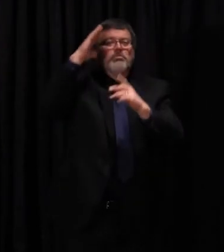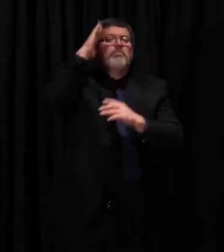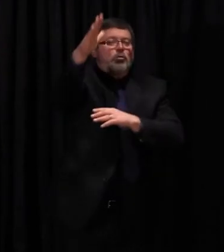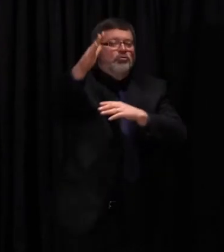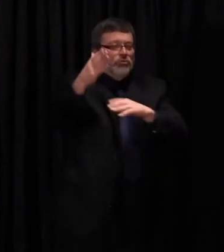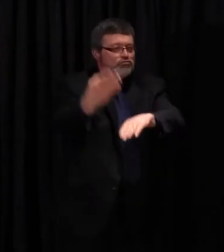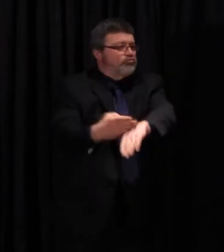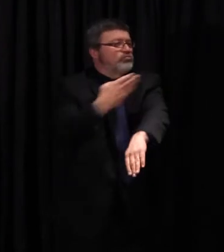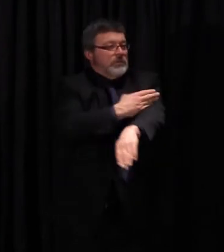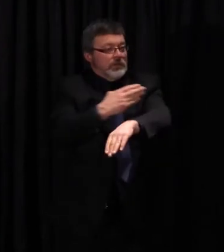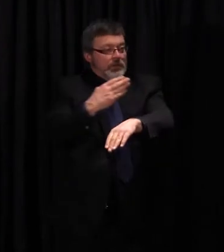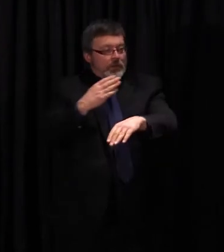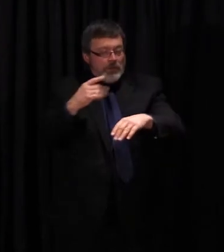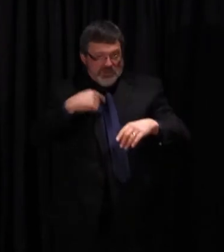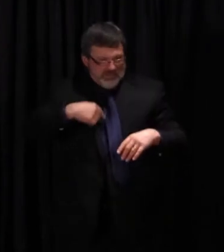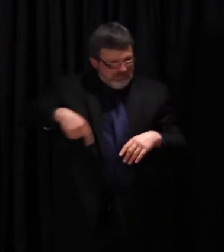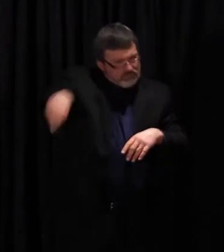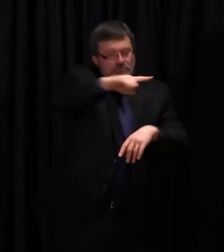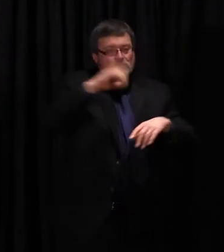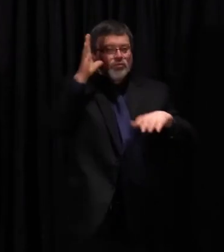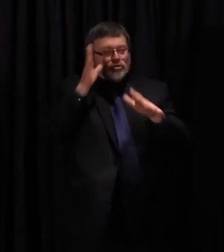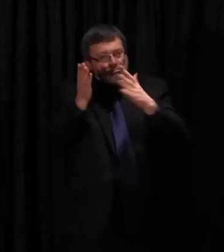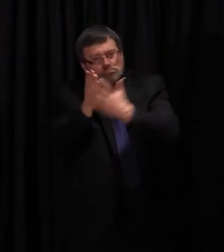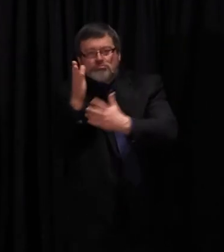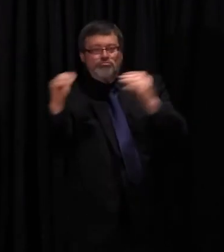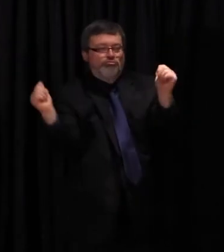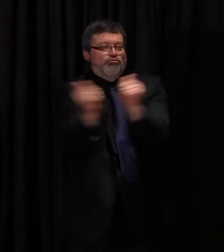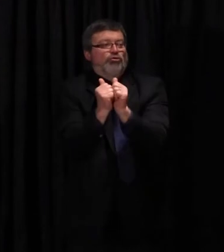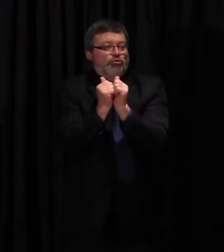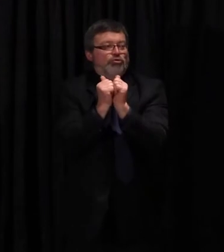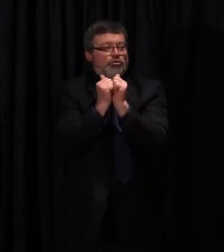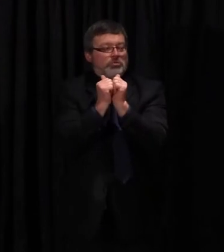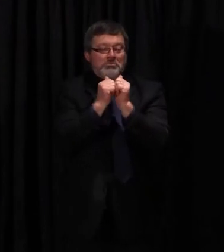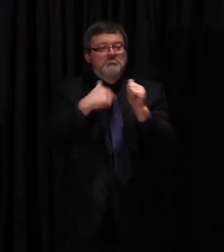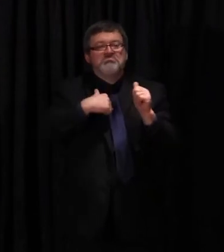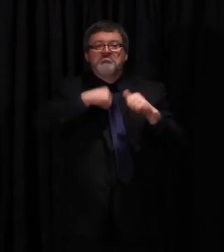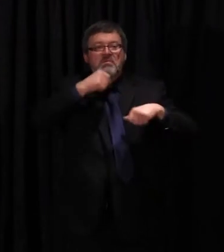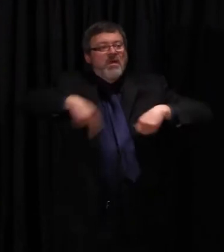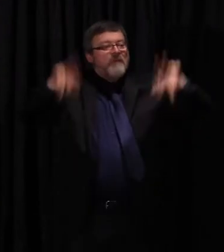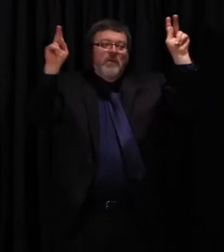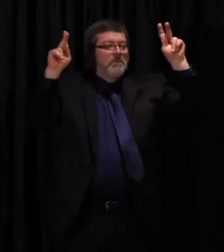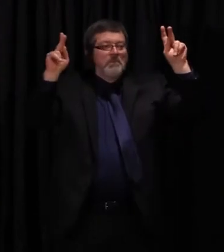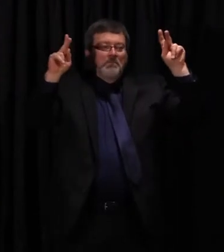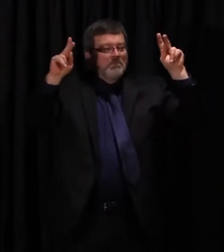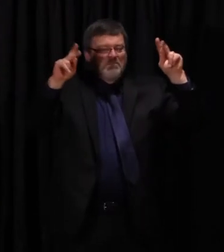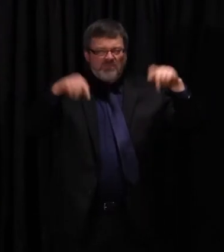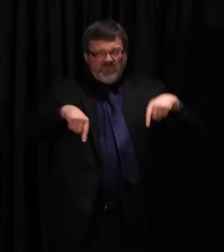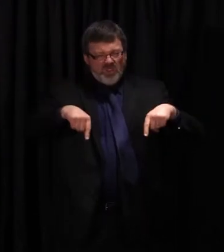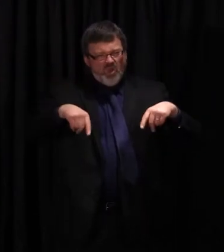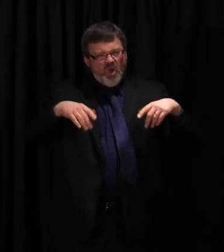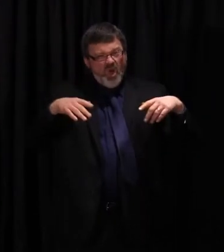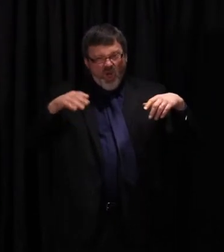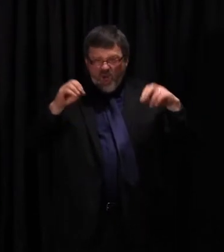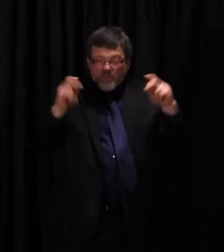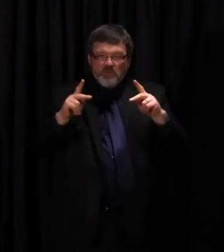together so we don't squander this once-in-a-lifetime opportunity to truly transform our